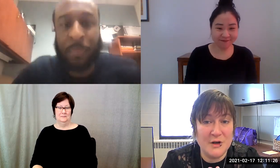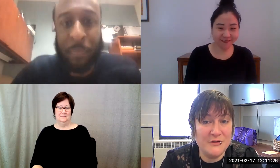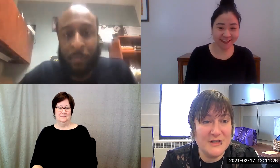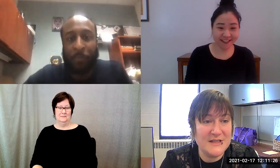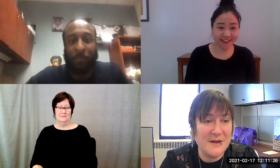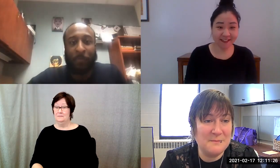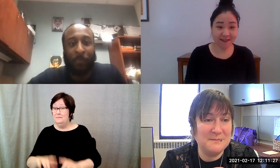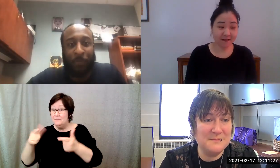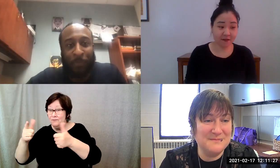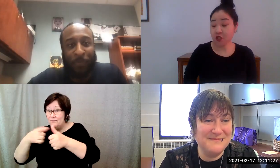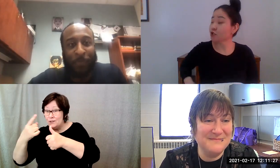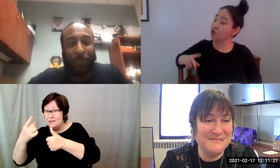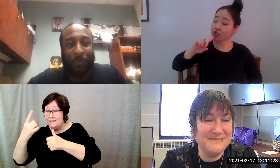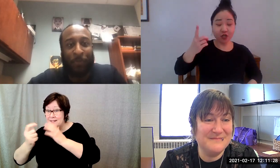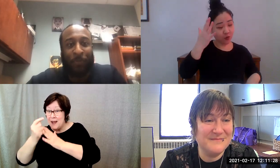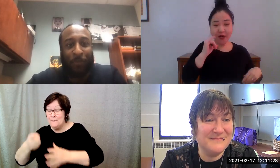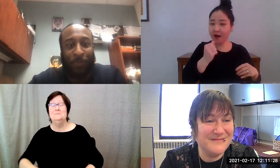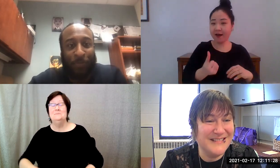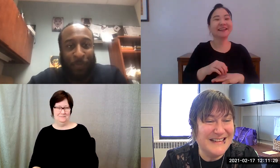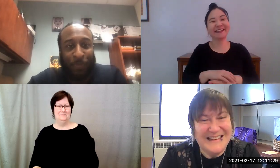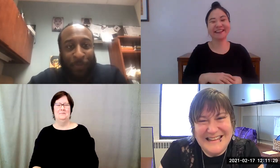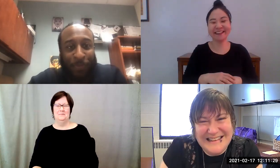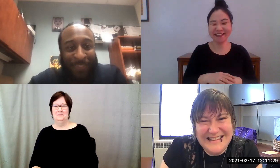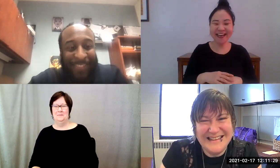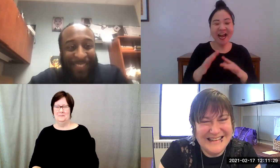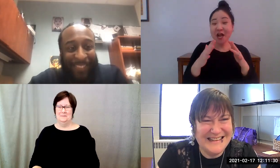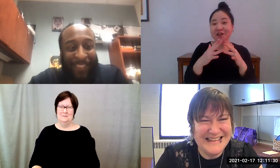Do you want to go first this time? Sure, why not?